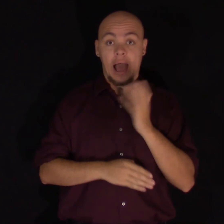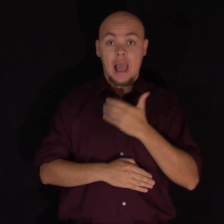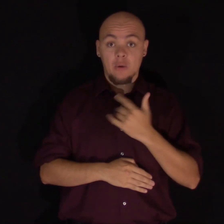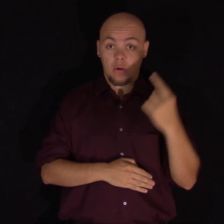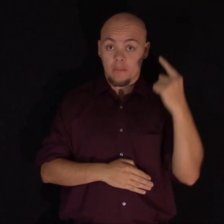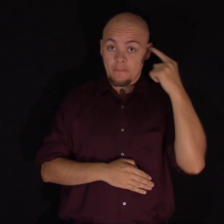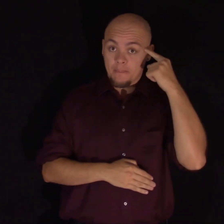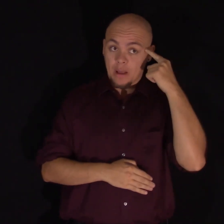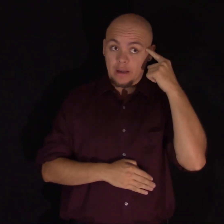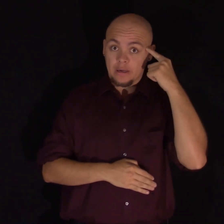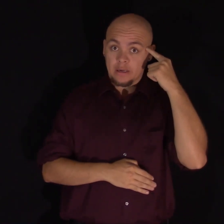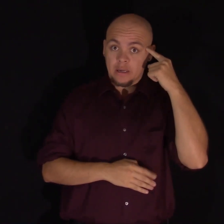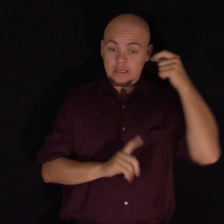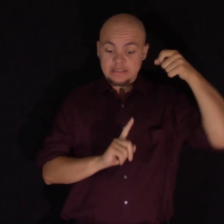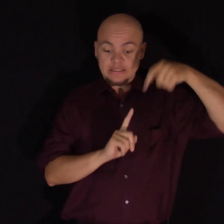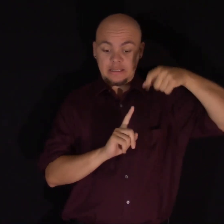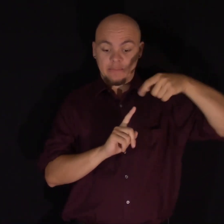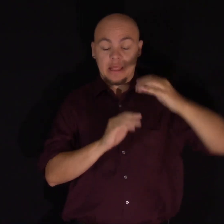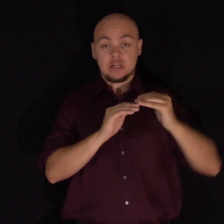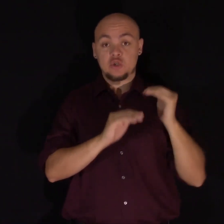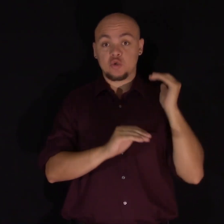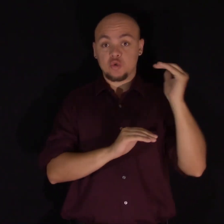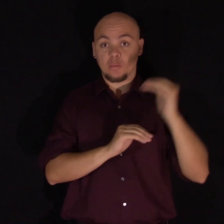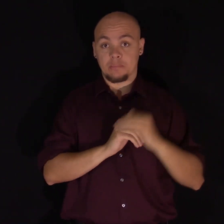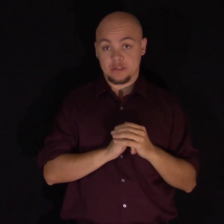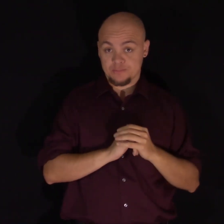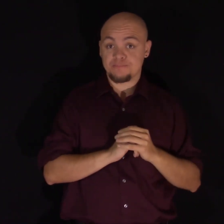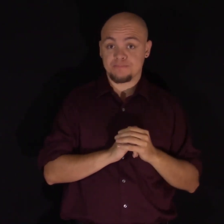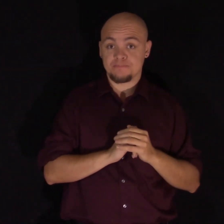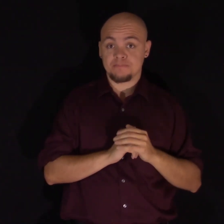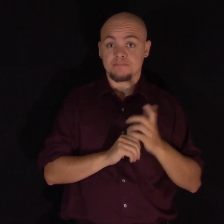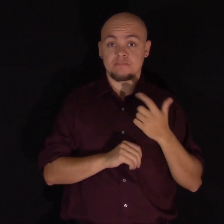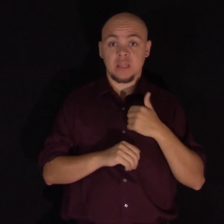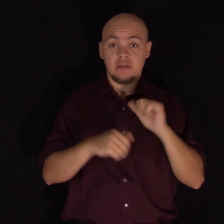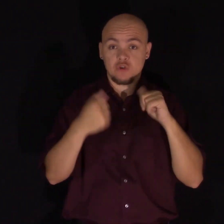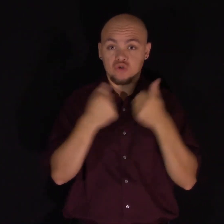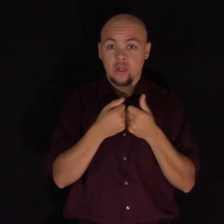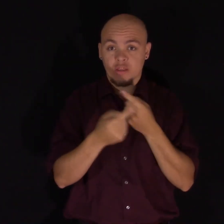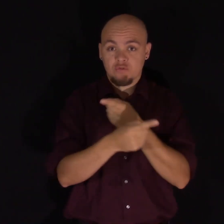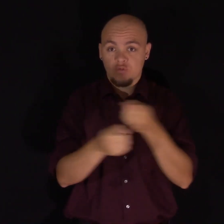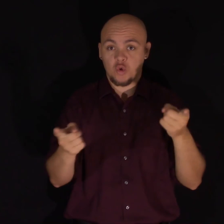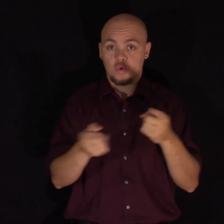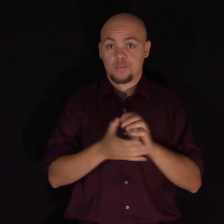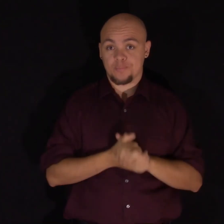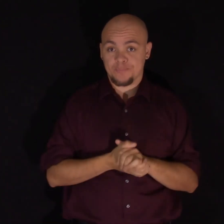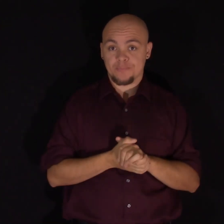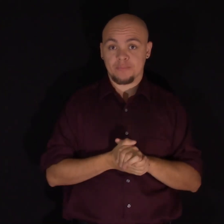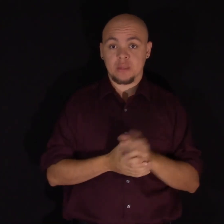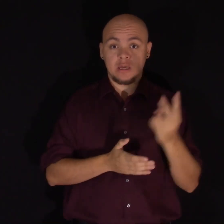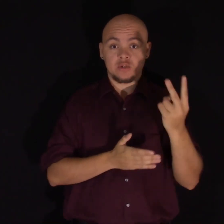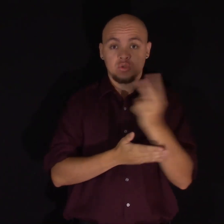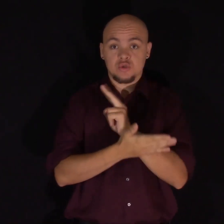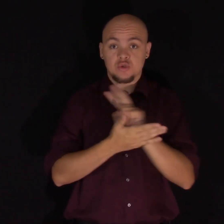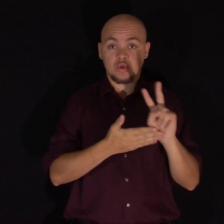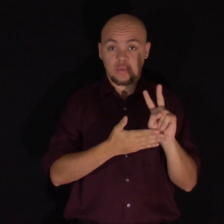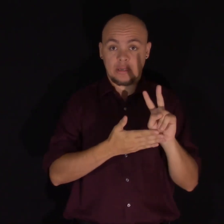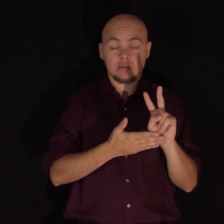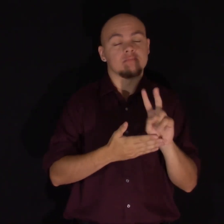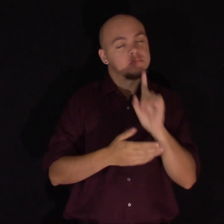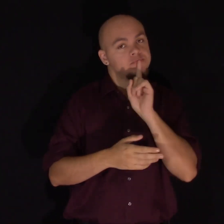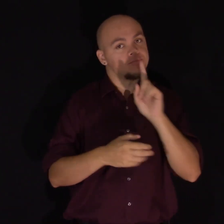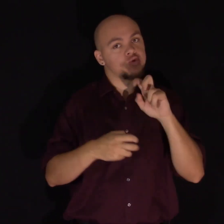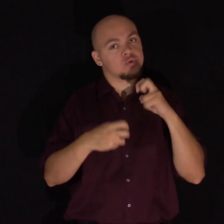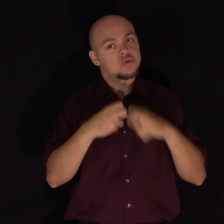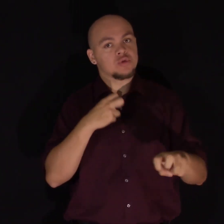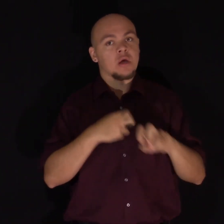is overstimulated. I have a challenge for you. It's a 2-week challenge, but it's a challenge to